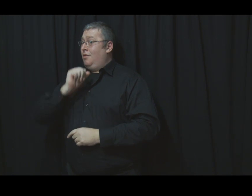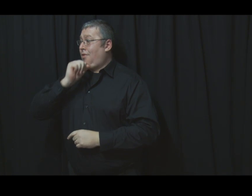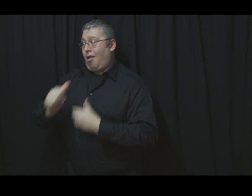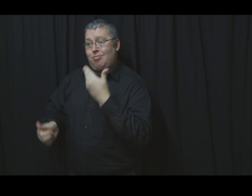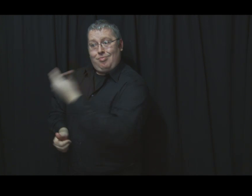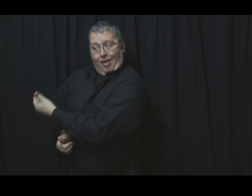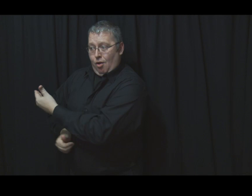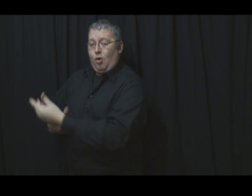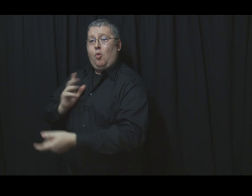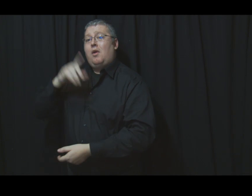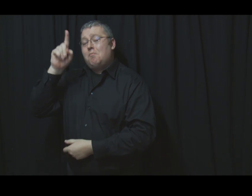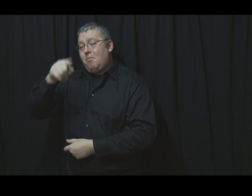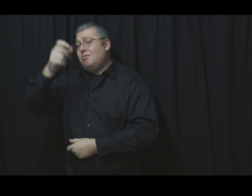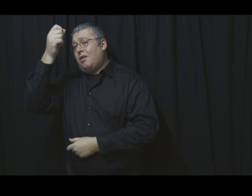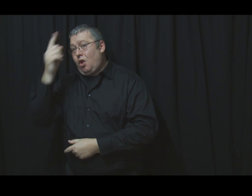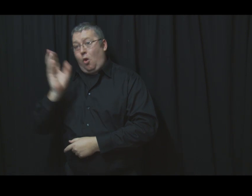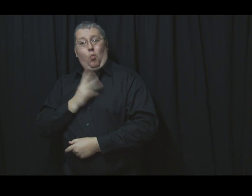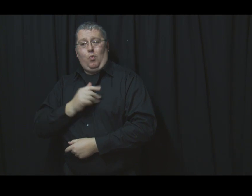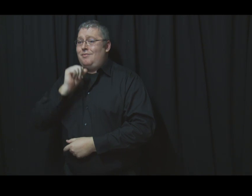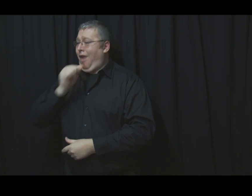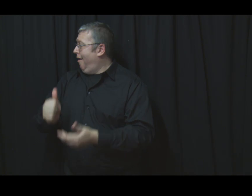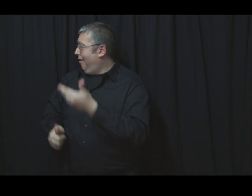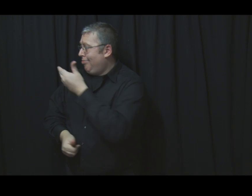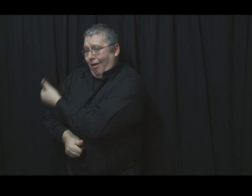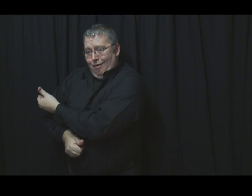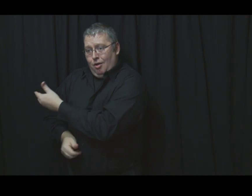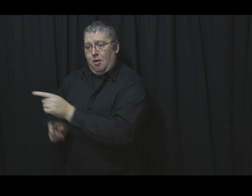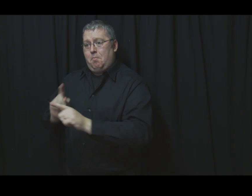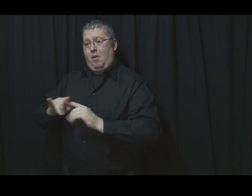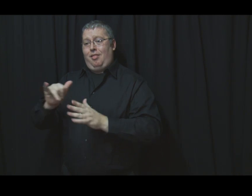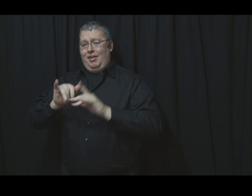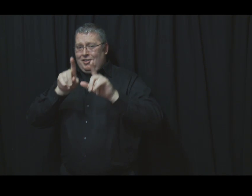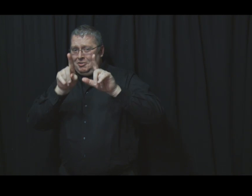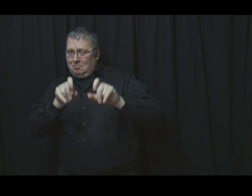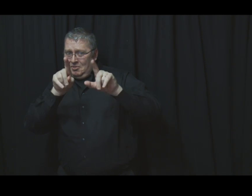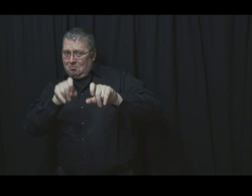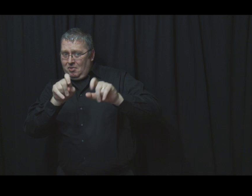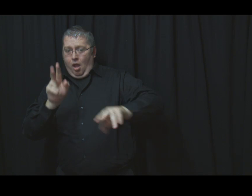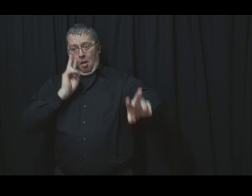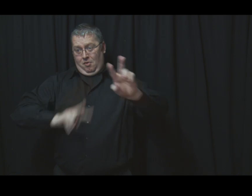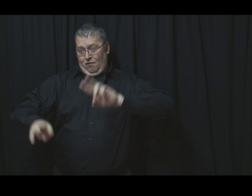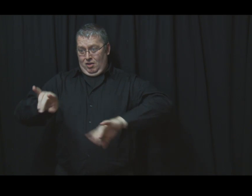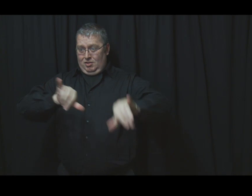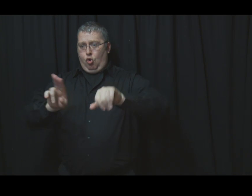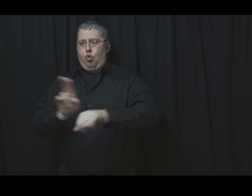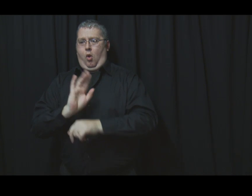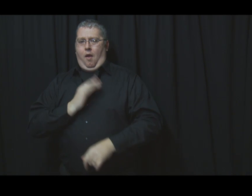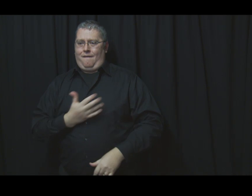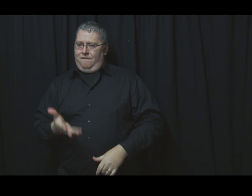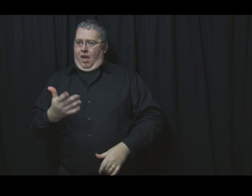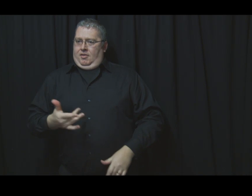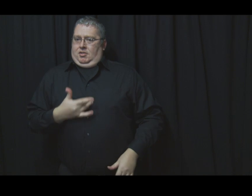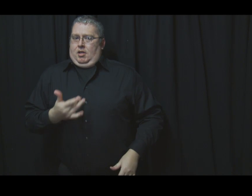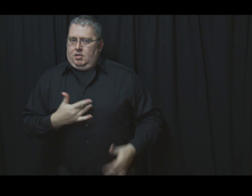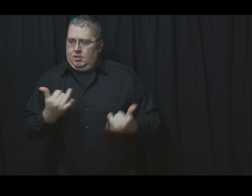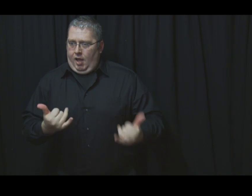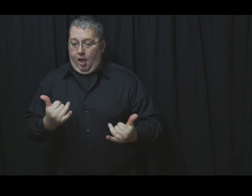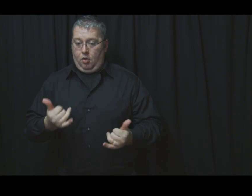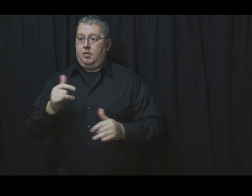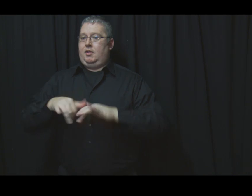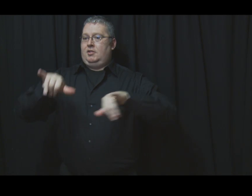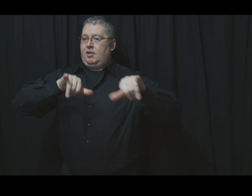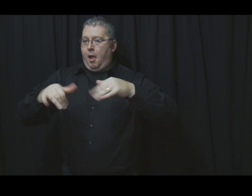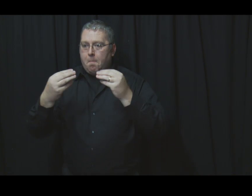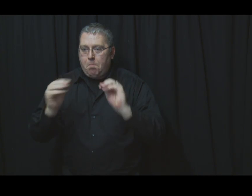understand that we weren't there. Or experimental or observational science, using your five senses in the present, the scientific method, what you